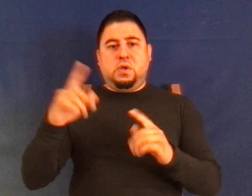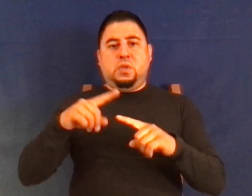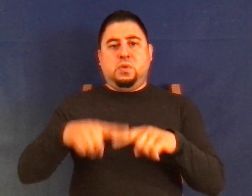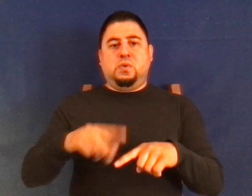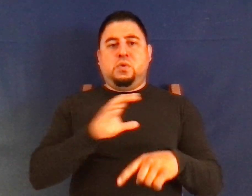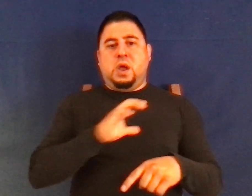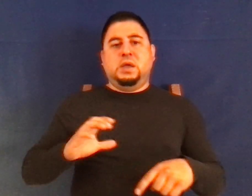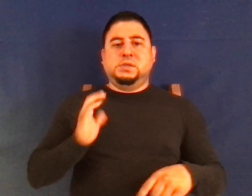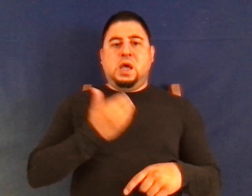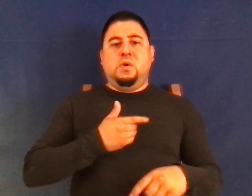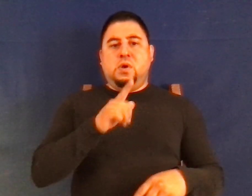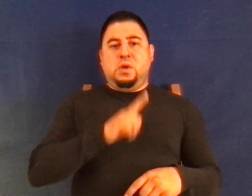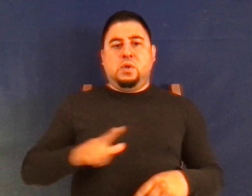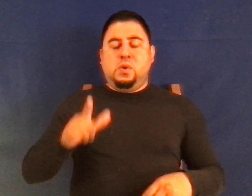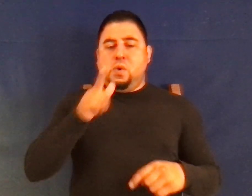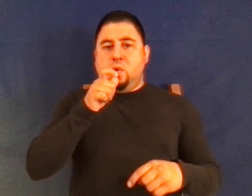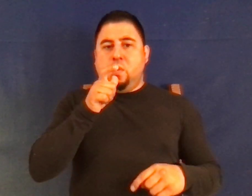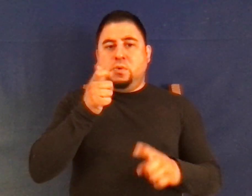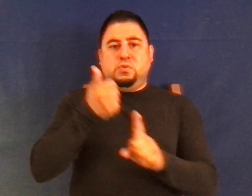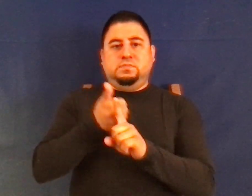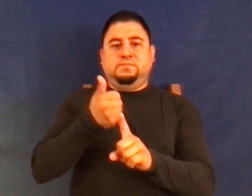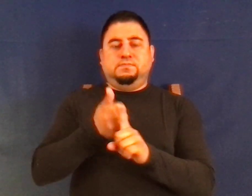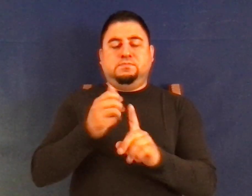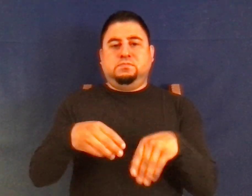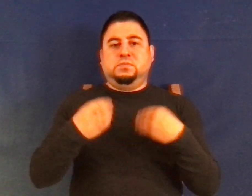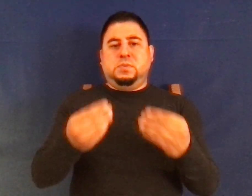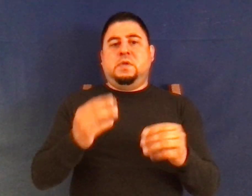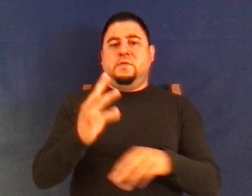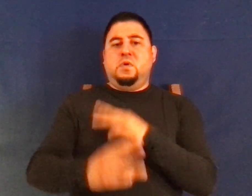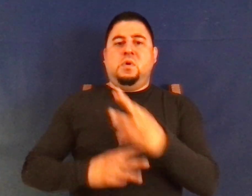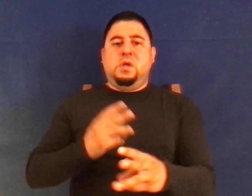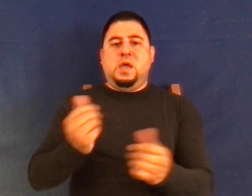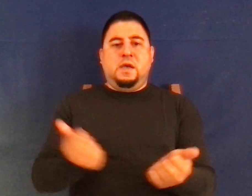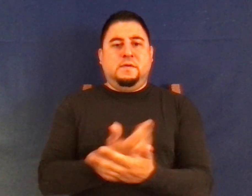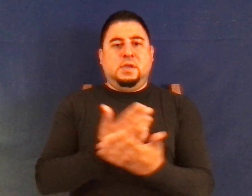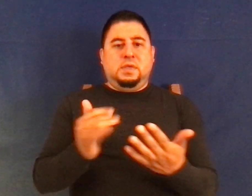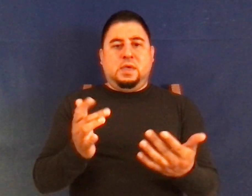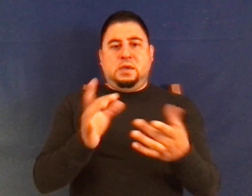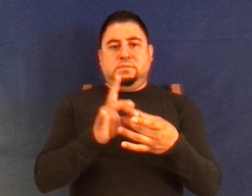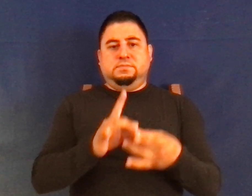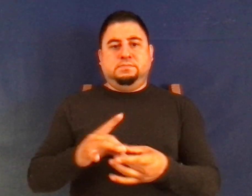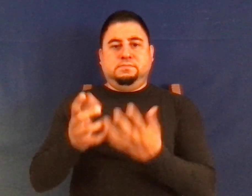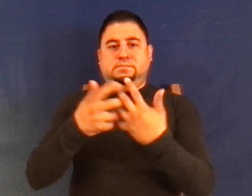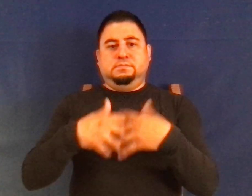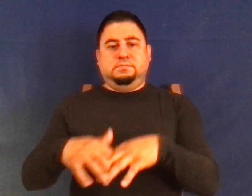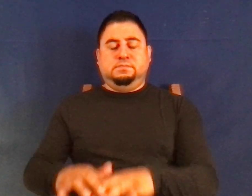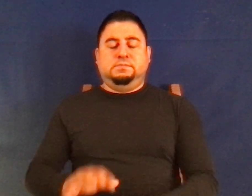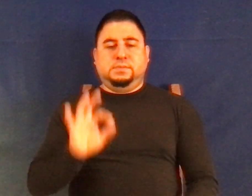our Lord, through whom you give to the world all that is good.